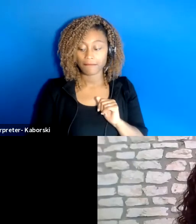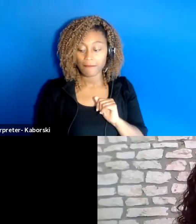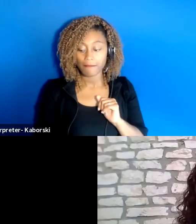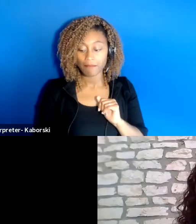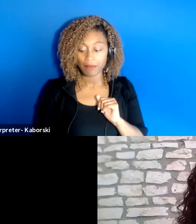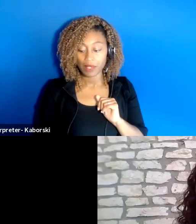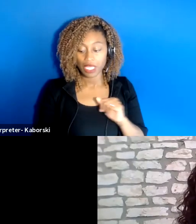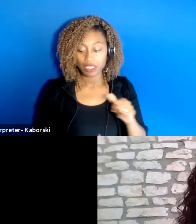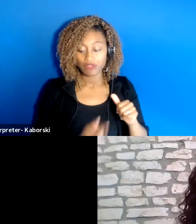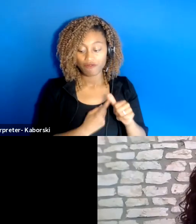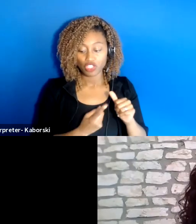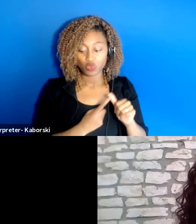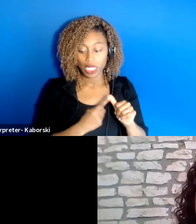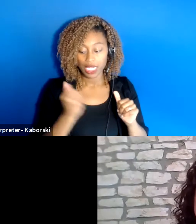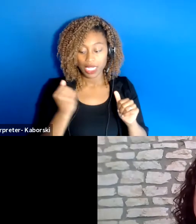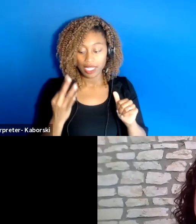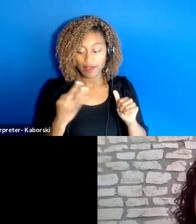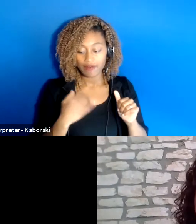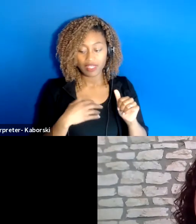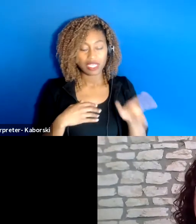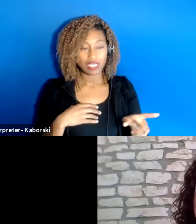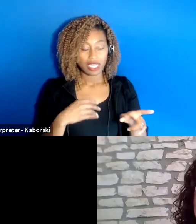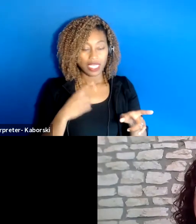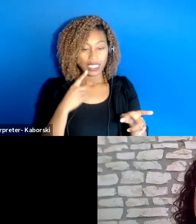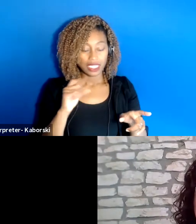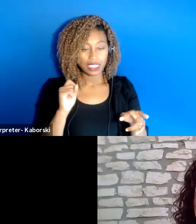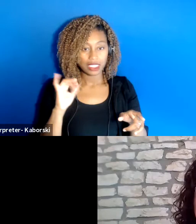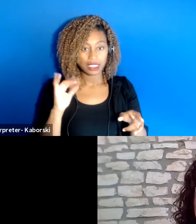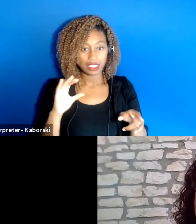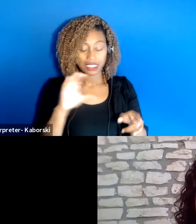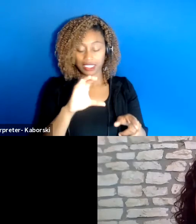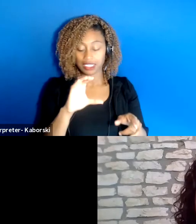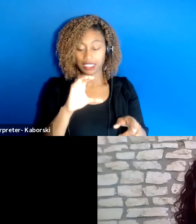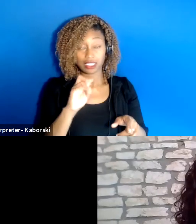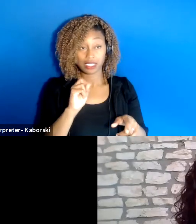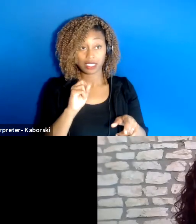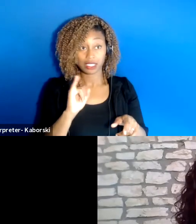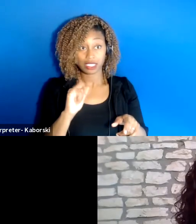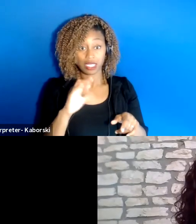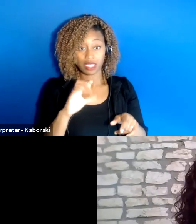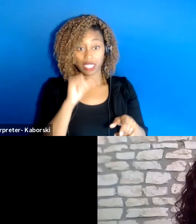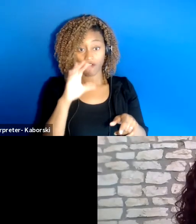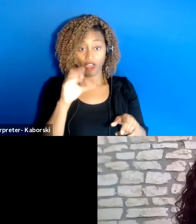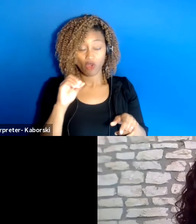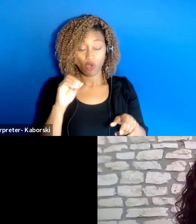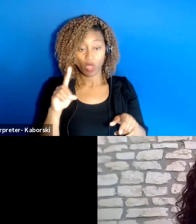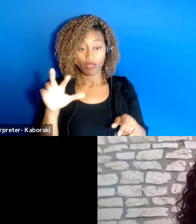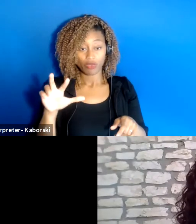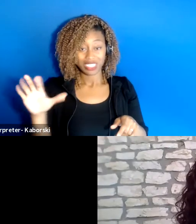The first one, if a SILC is not a 501c3, can the DSE receive grant funds on their behalf?